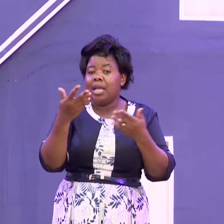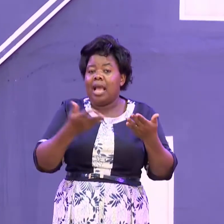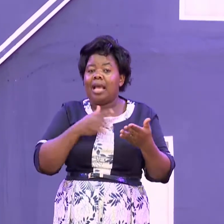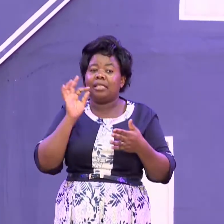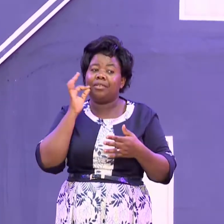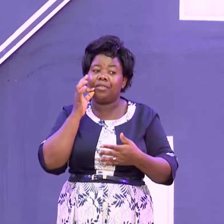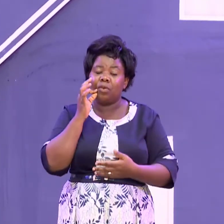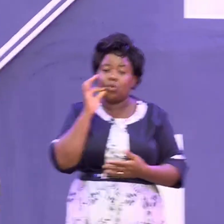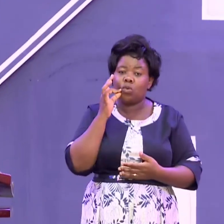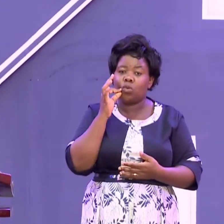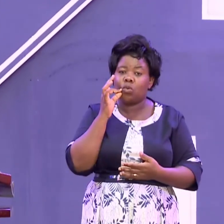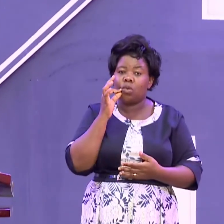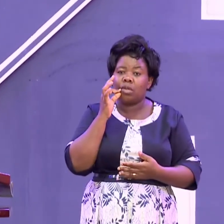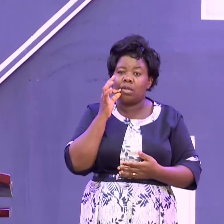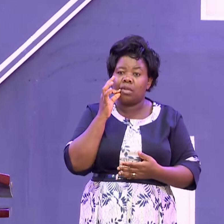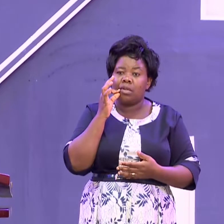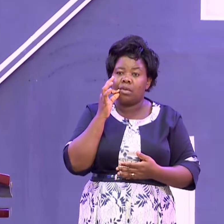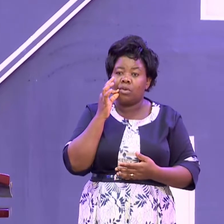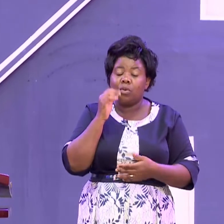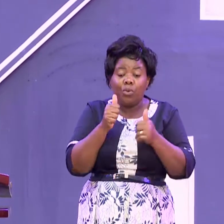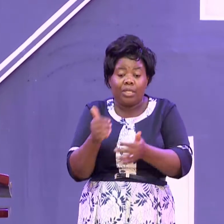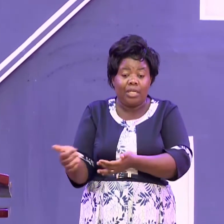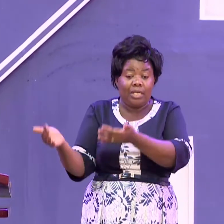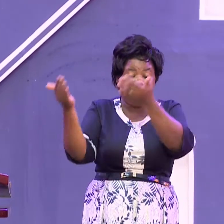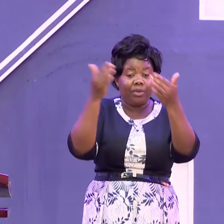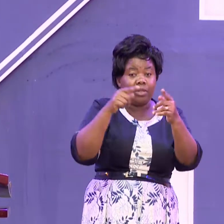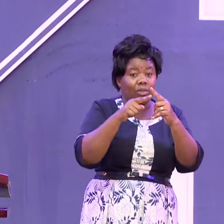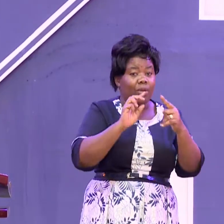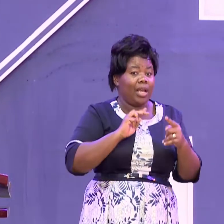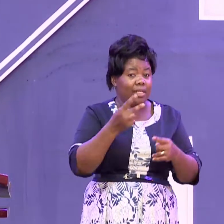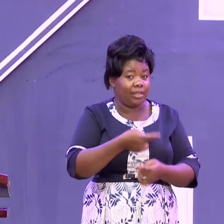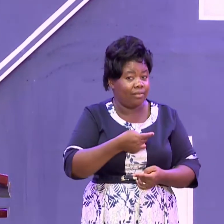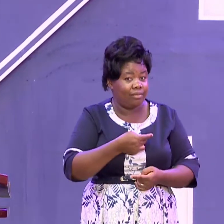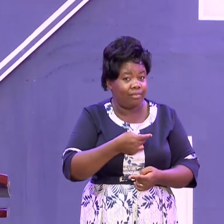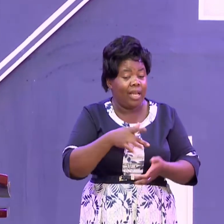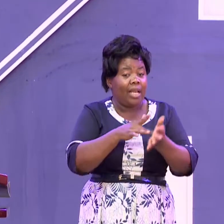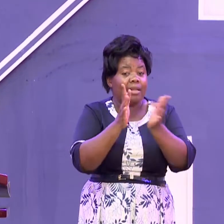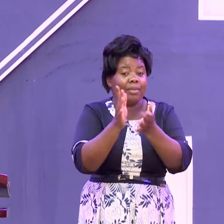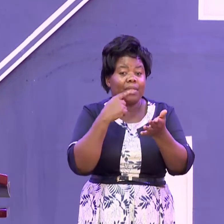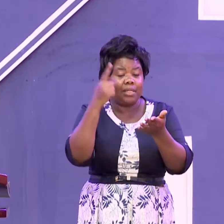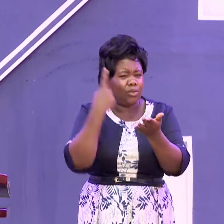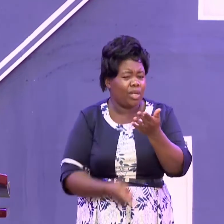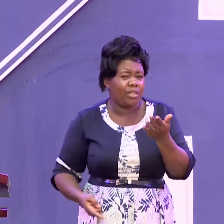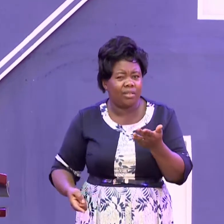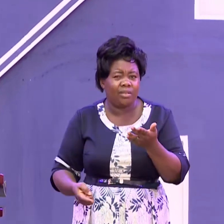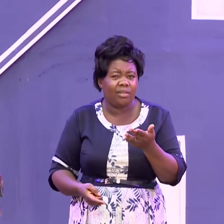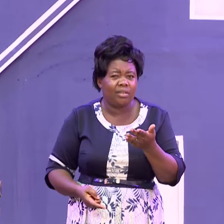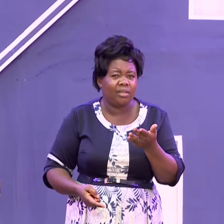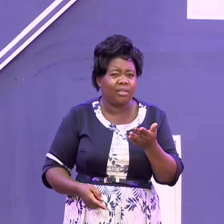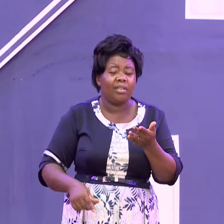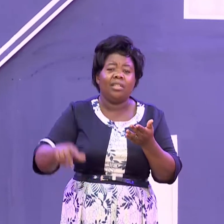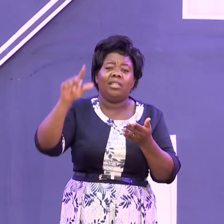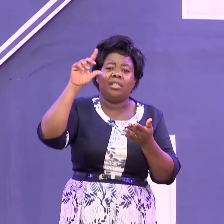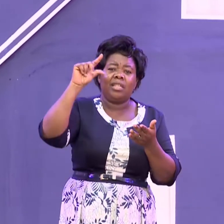ekibala. He has the fruit. Kyaleta mufe. That brings in us. And the Bible says. Era Bible yegamba. In